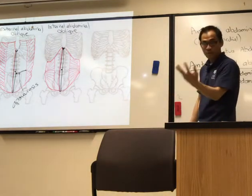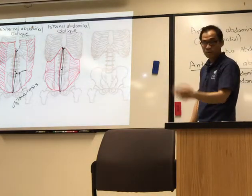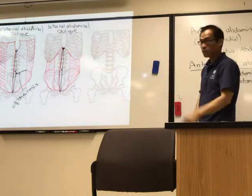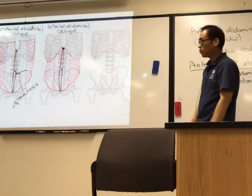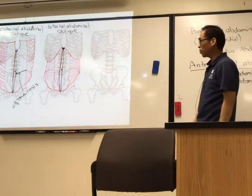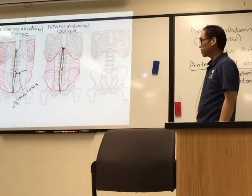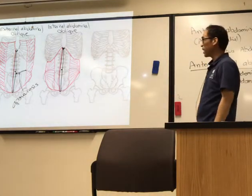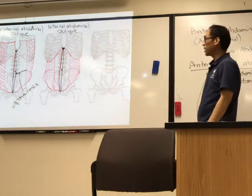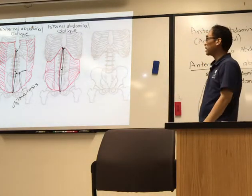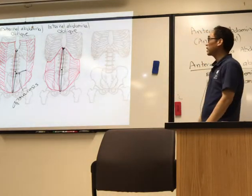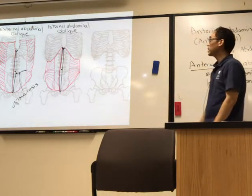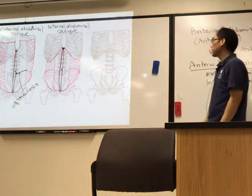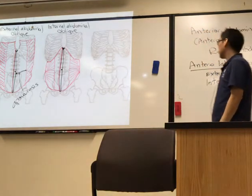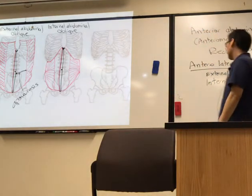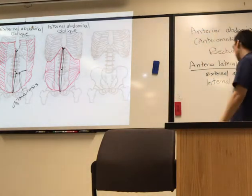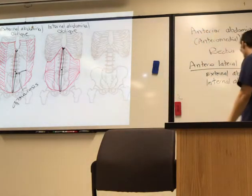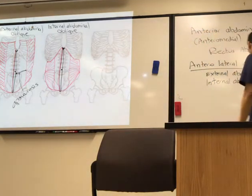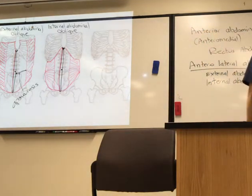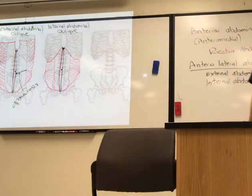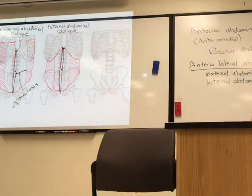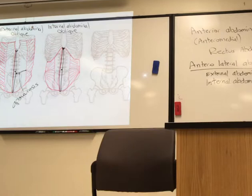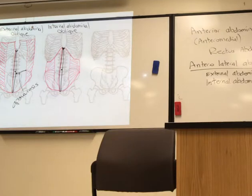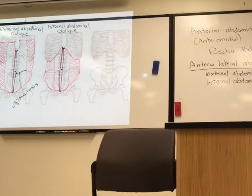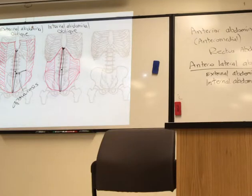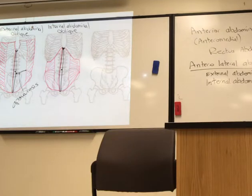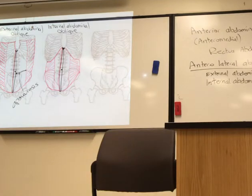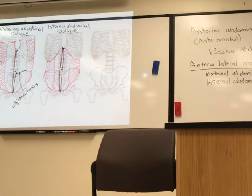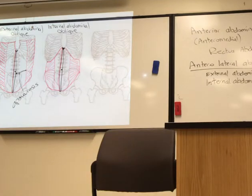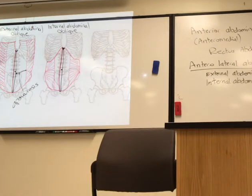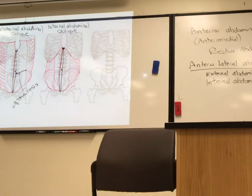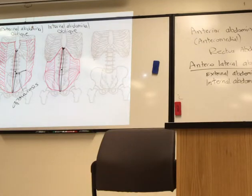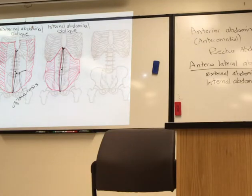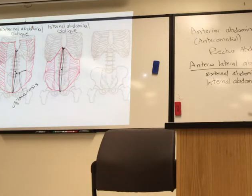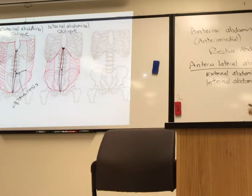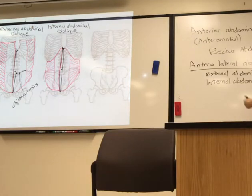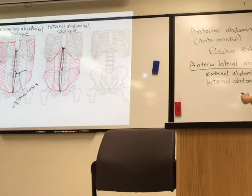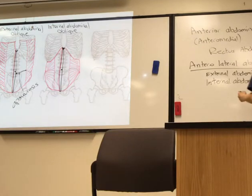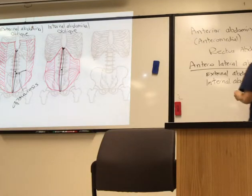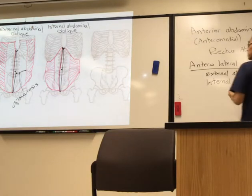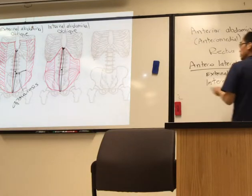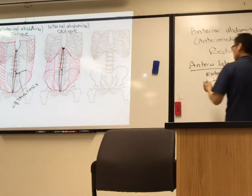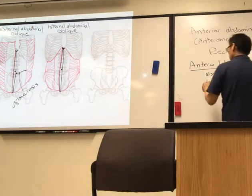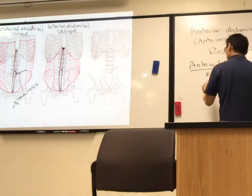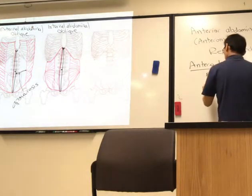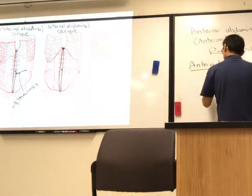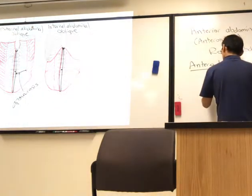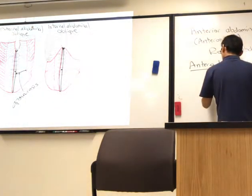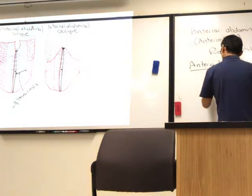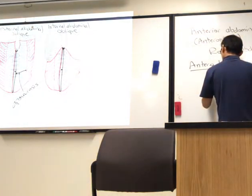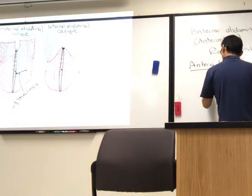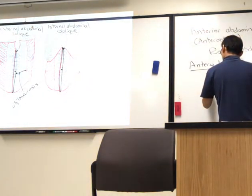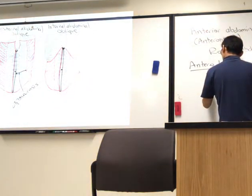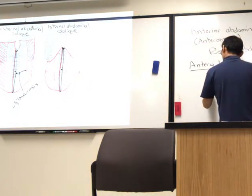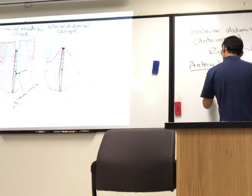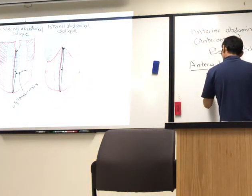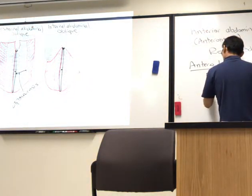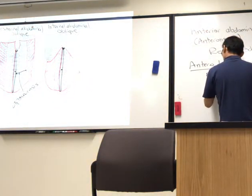today, for those of you who will attend. So the deepest layer, transversus abdominis.